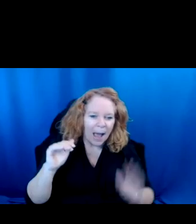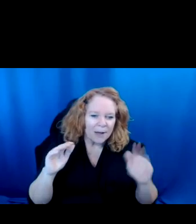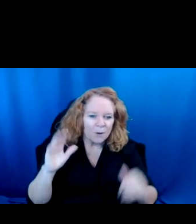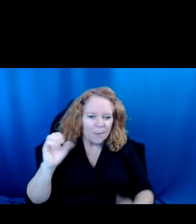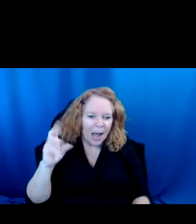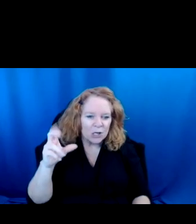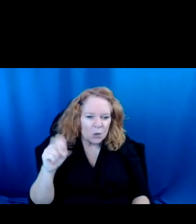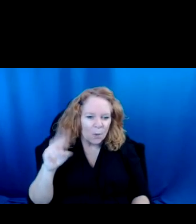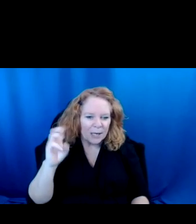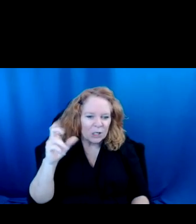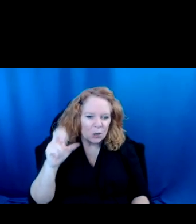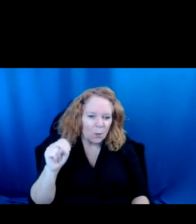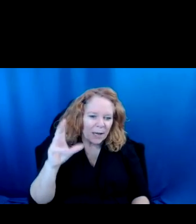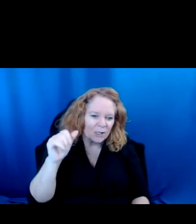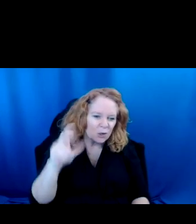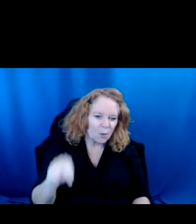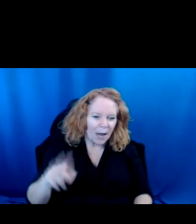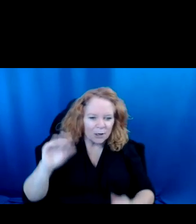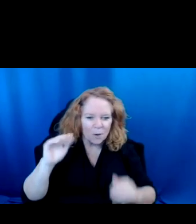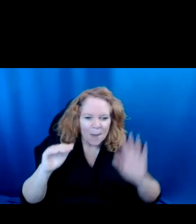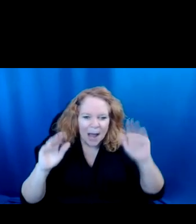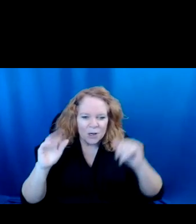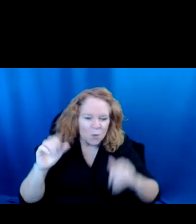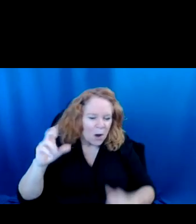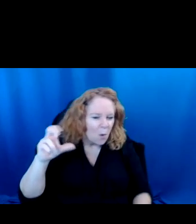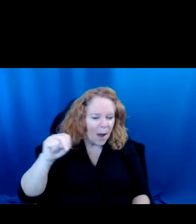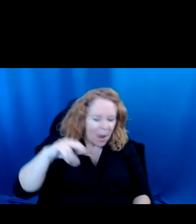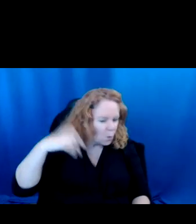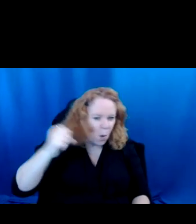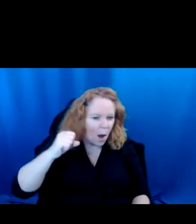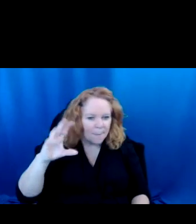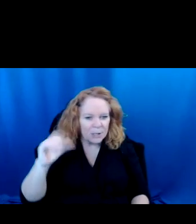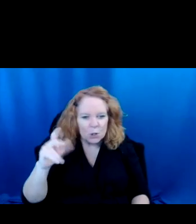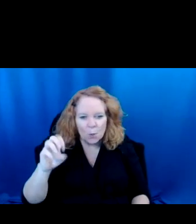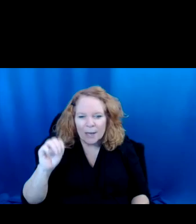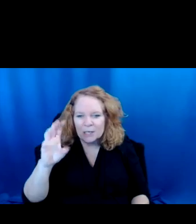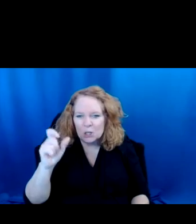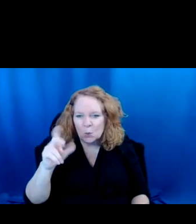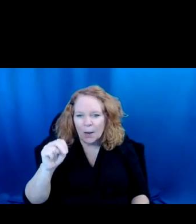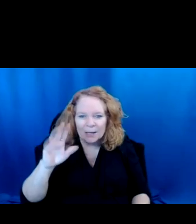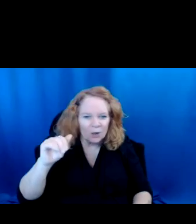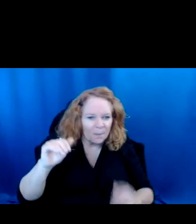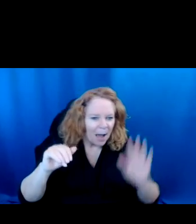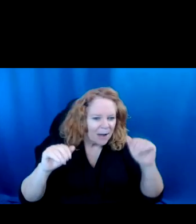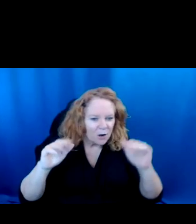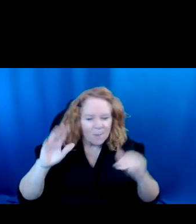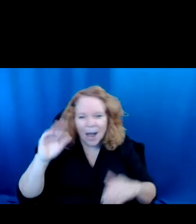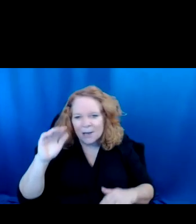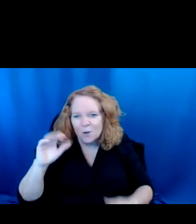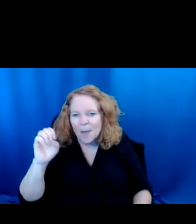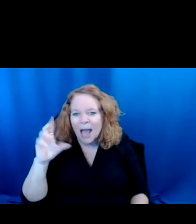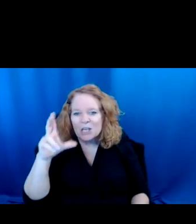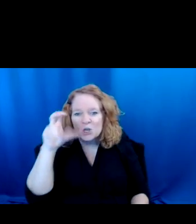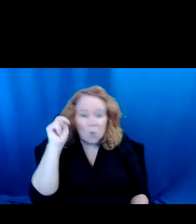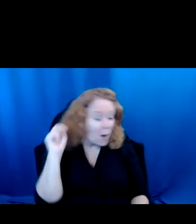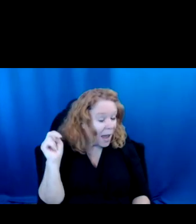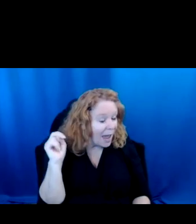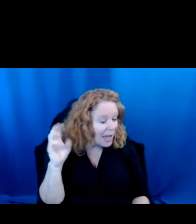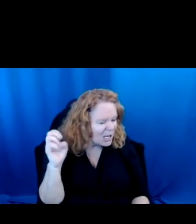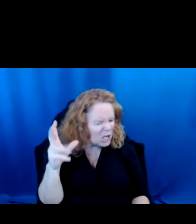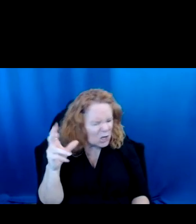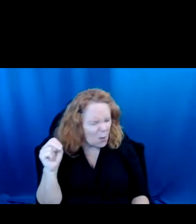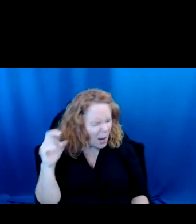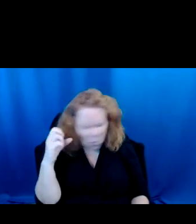Ewan, Ewan, Ewan. Goodbye, Ewan, Ewan. Whoop! Are you Ewan, Ewan. Goodbye, goodbye, goodbye, Ewan, Ewan.